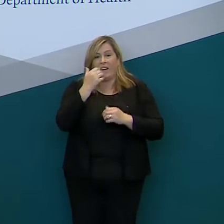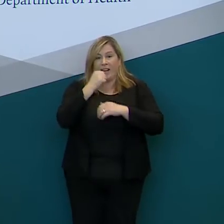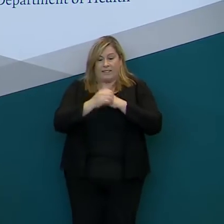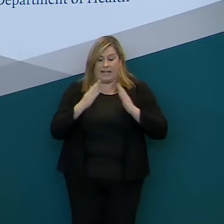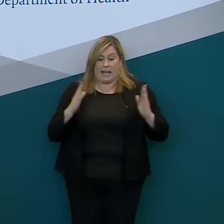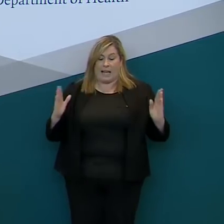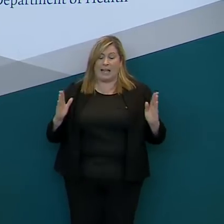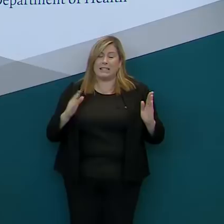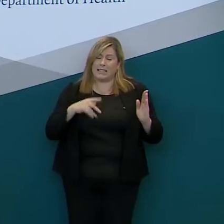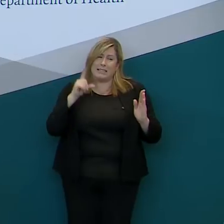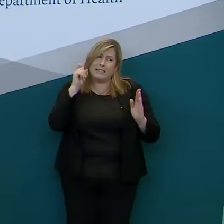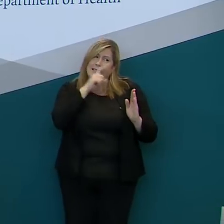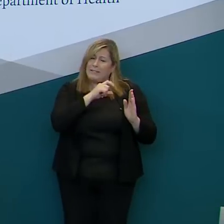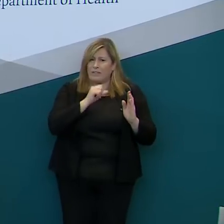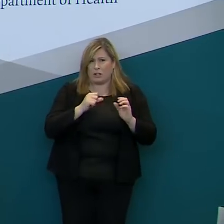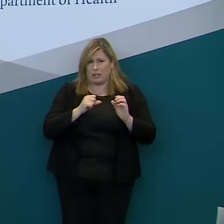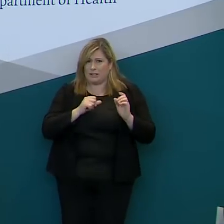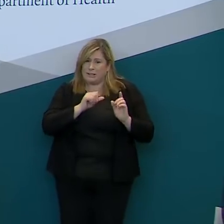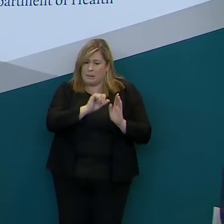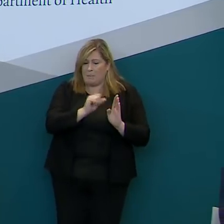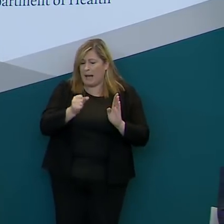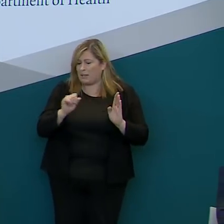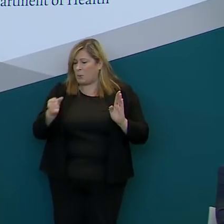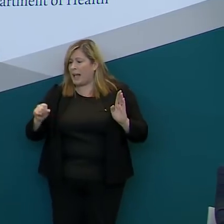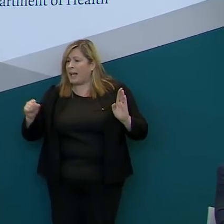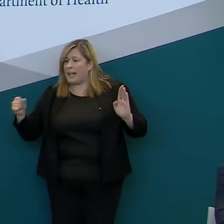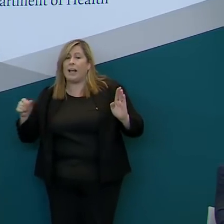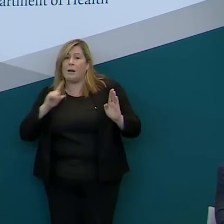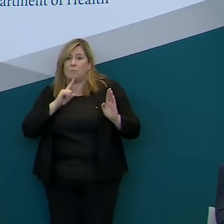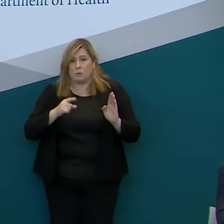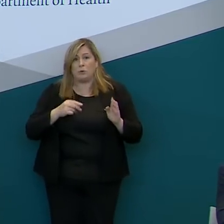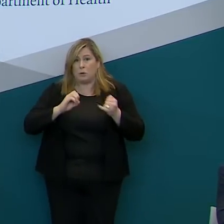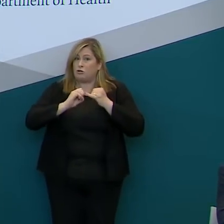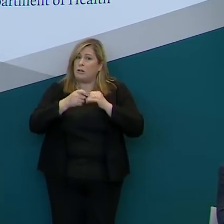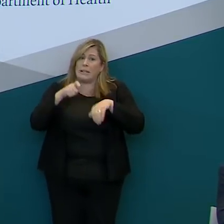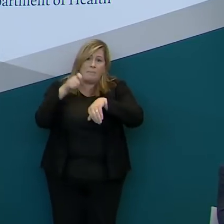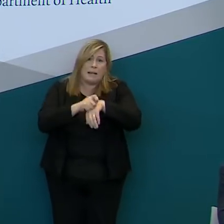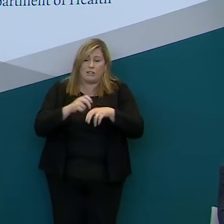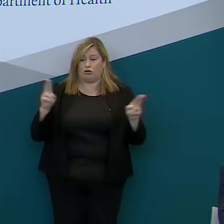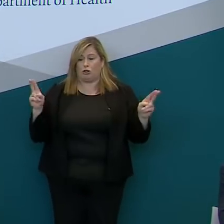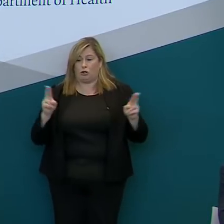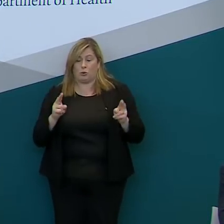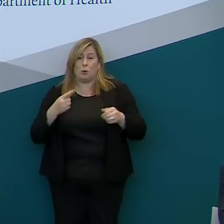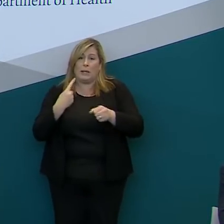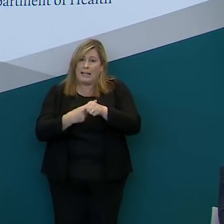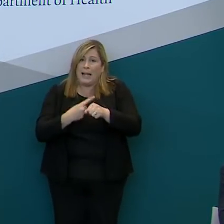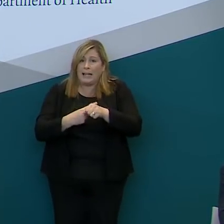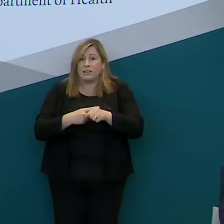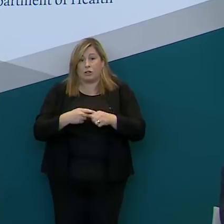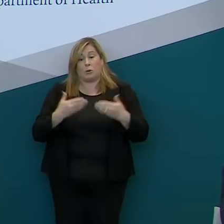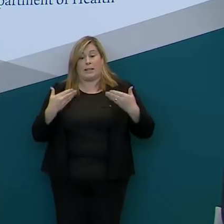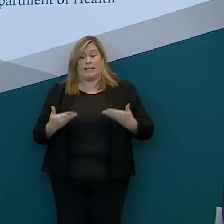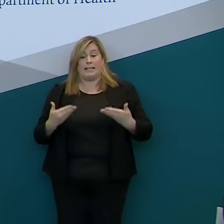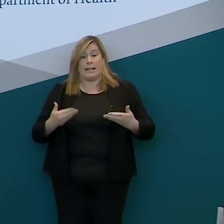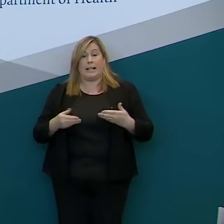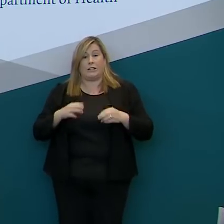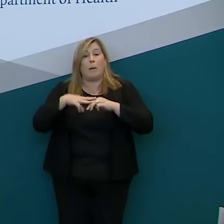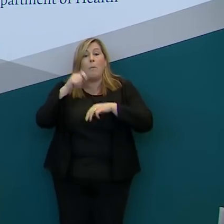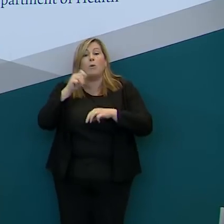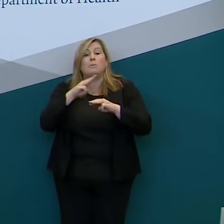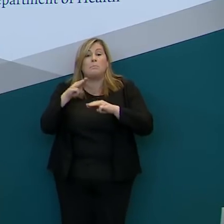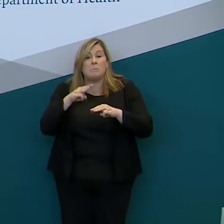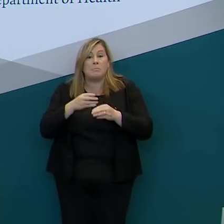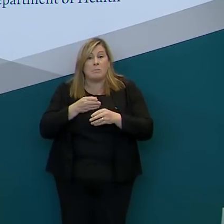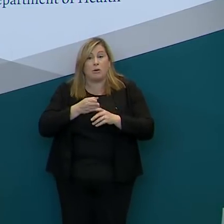is a complex pathway, but it's been shortened considerably, and we need to shorten it further again. So at this stage, the great majority of people who are referred for